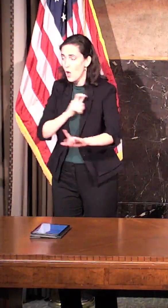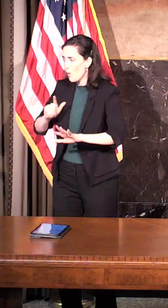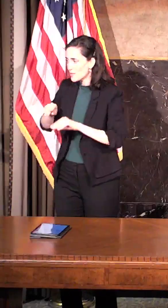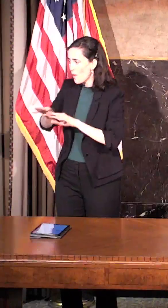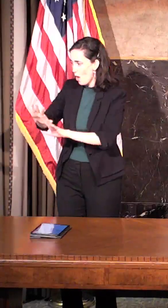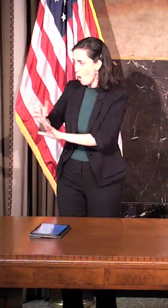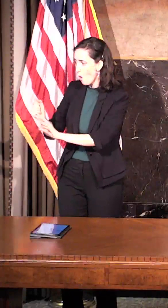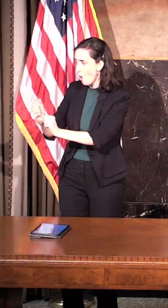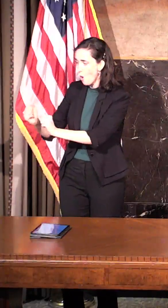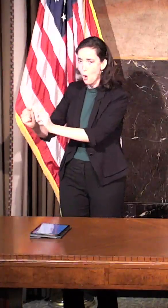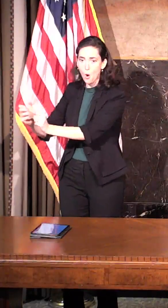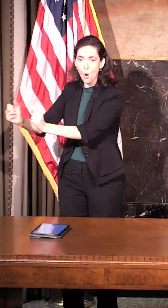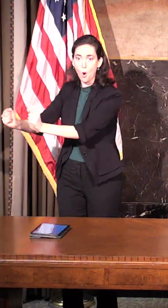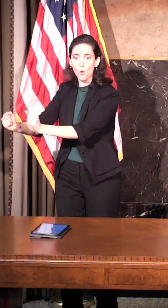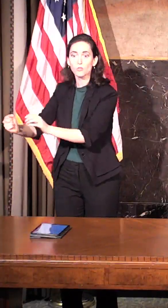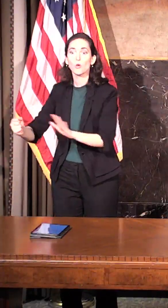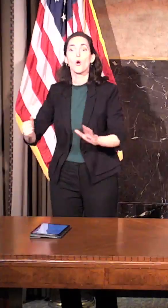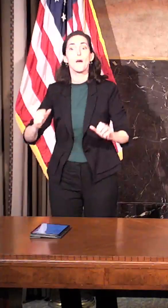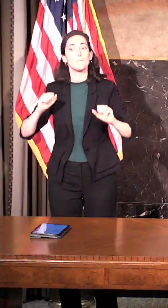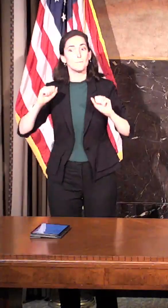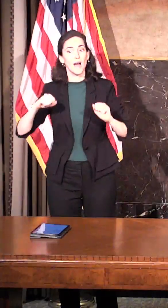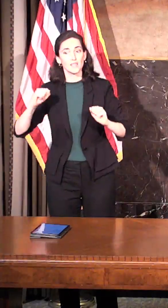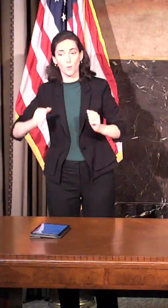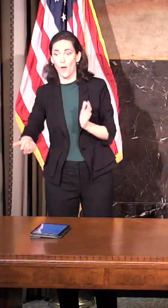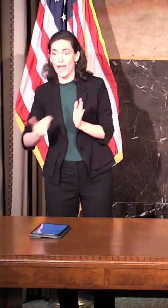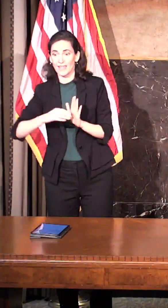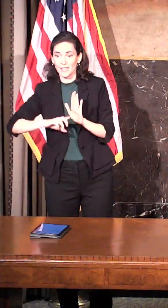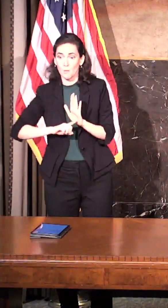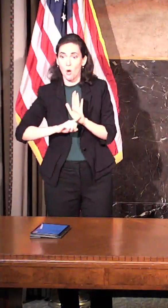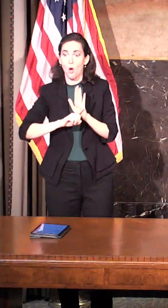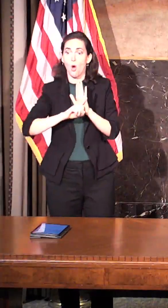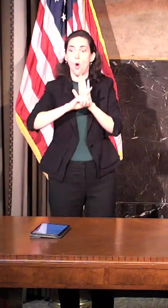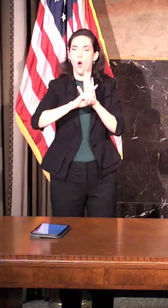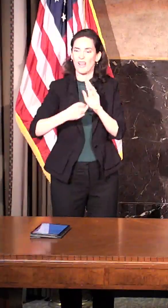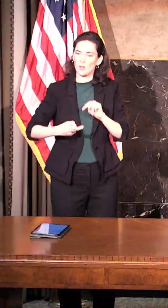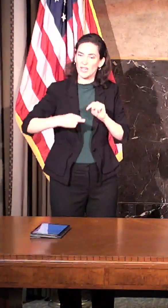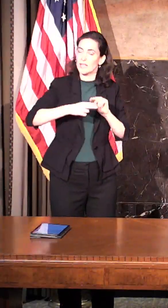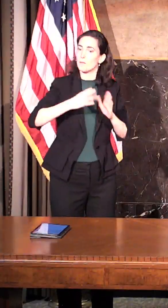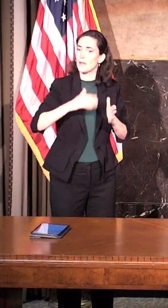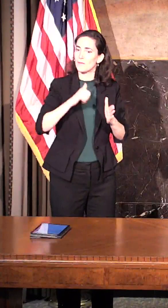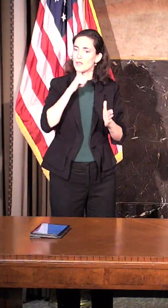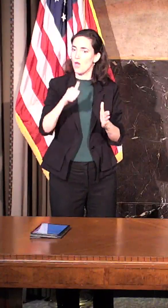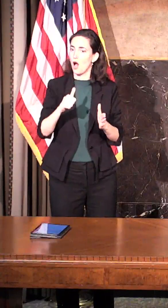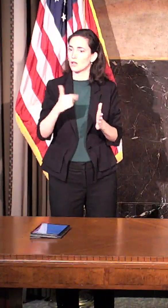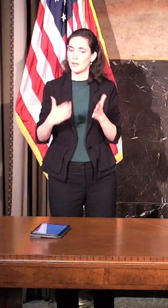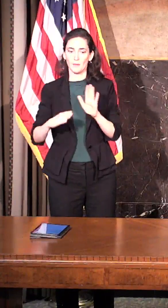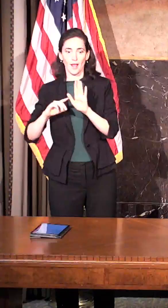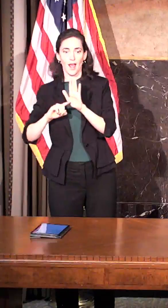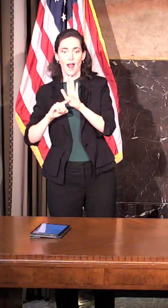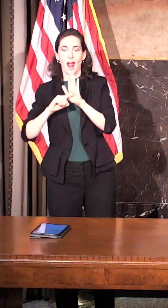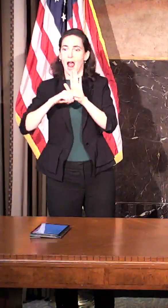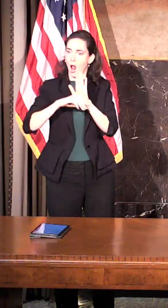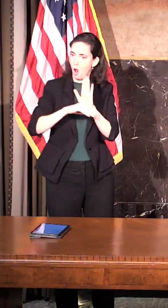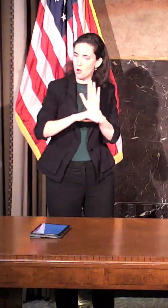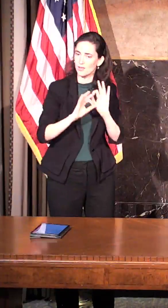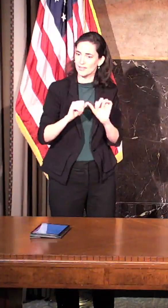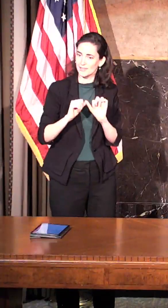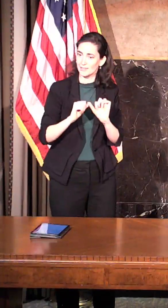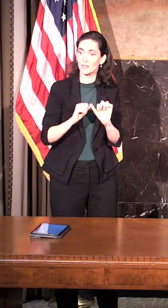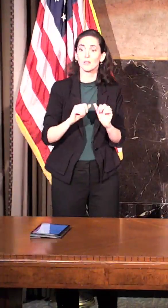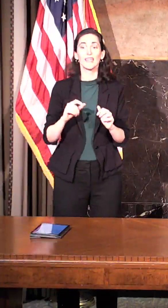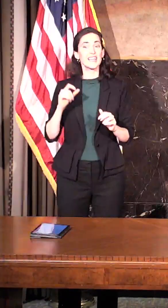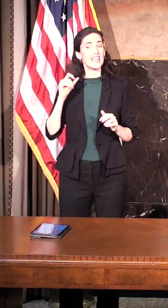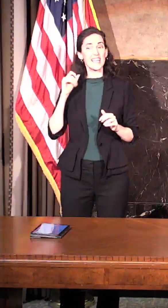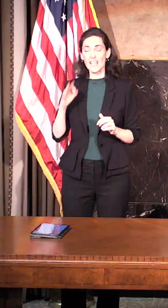what we fear might be another spike. If we drag our feet in either one of those, we might not be so lucky. So that's really what